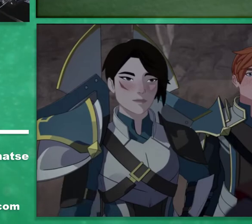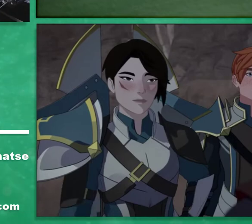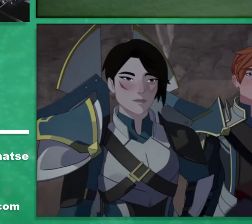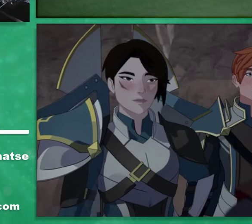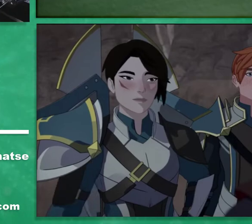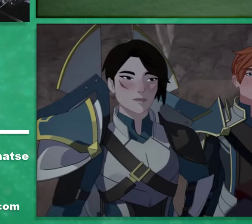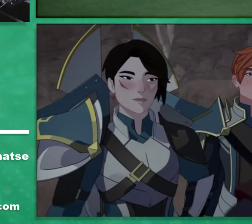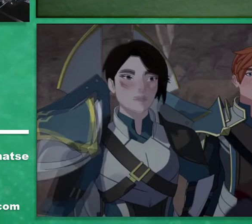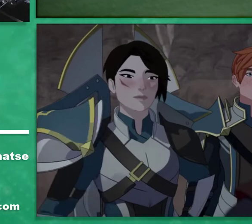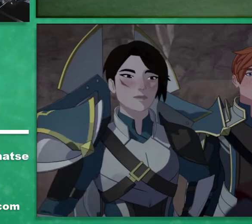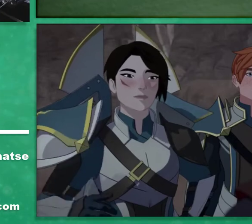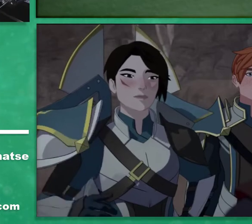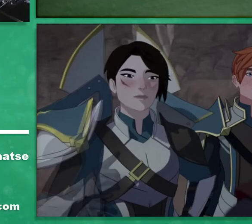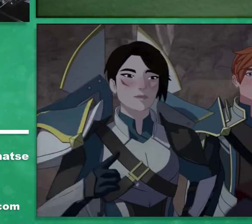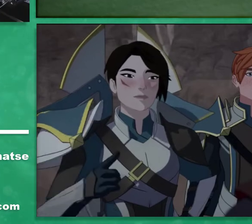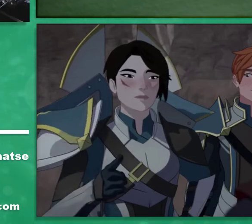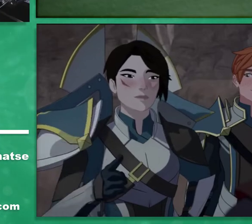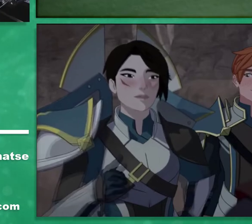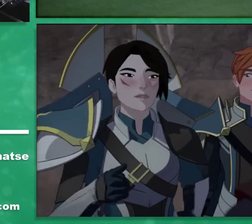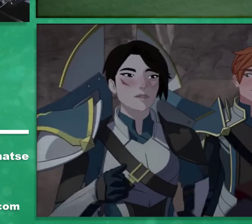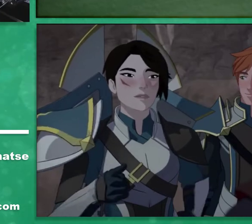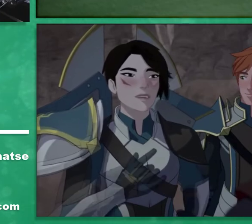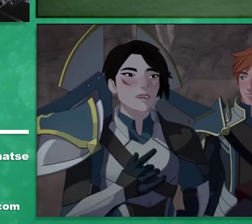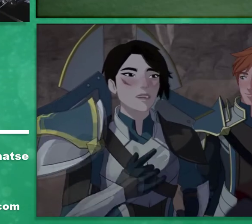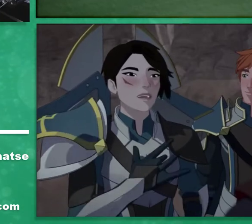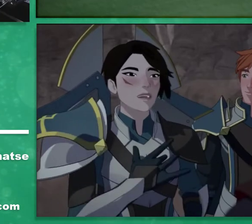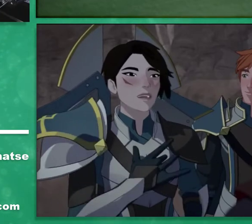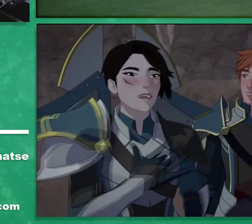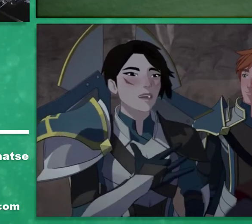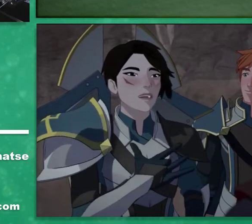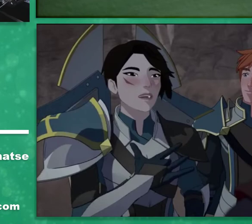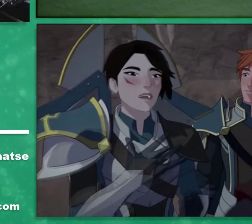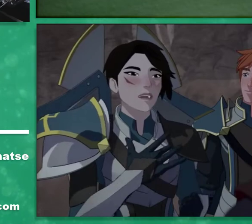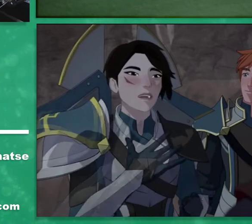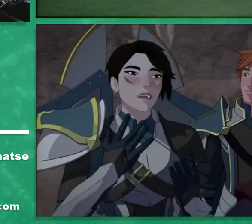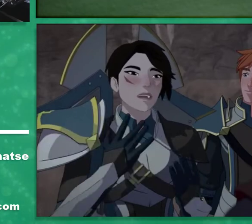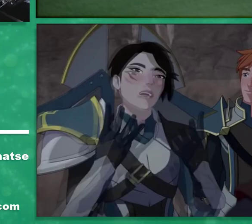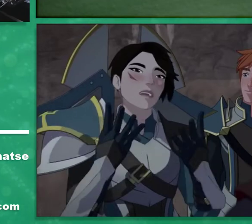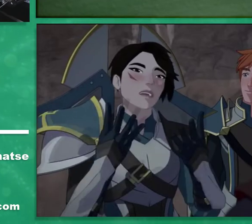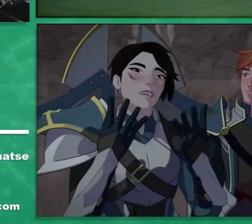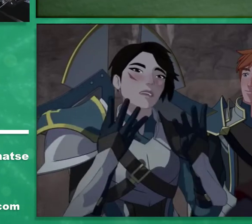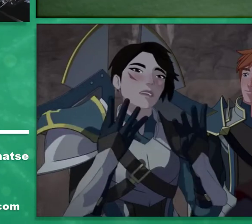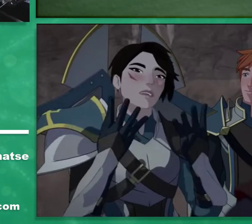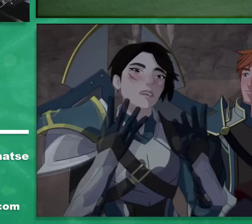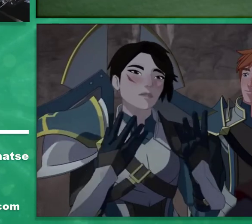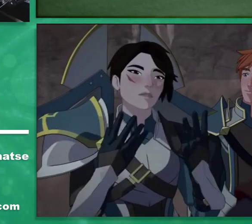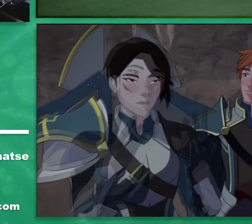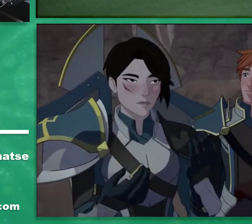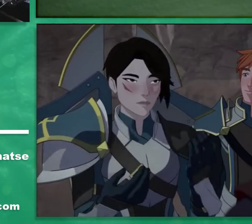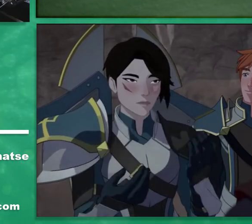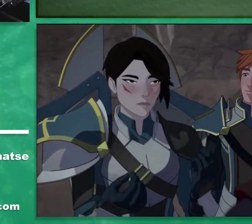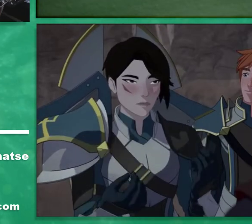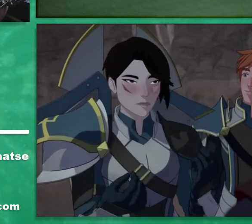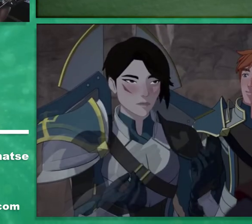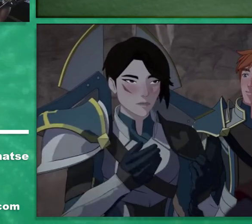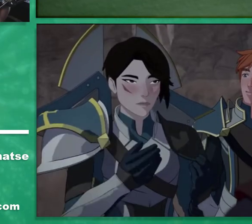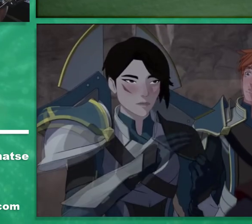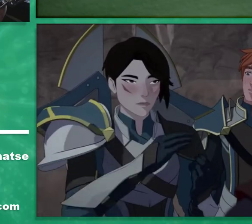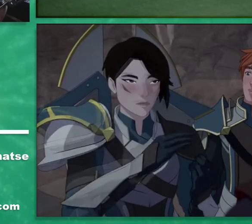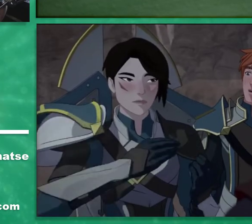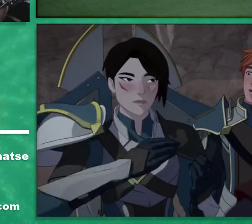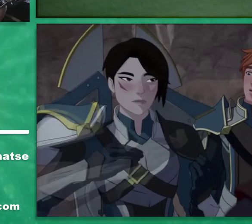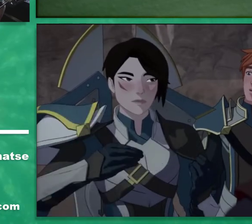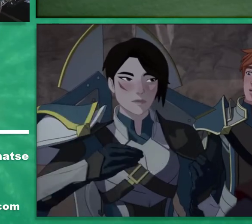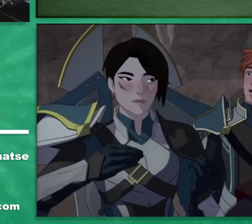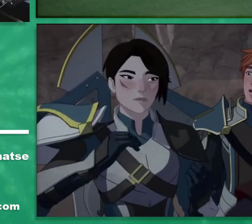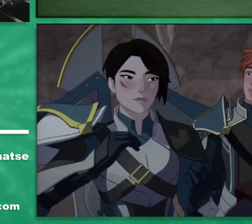see. Nice and slow. You heart. Oh, she was compassionate. She's